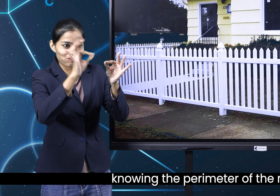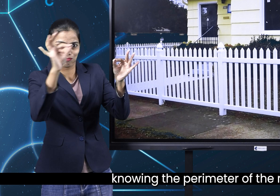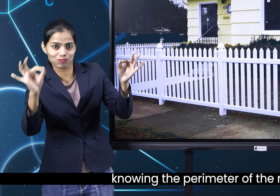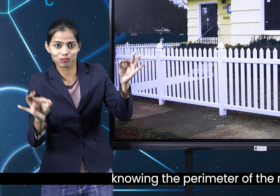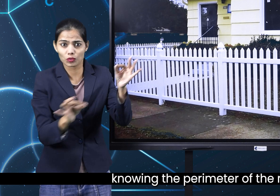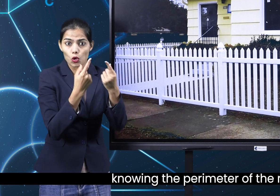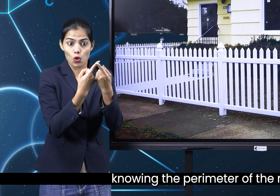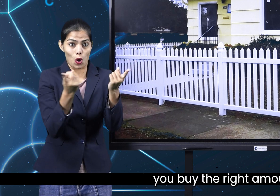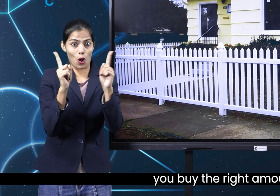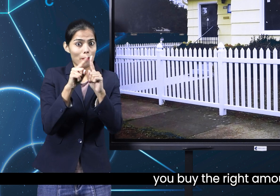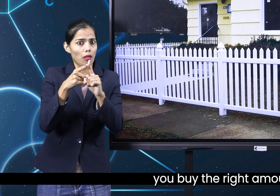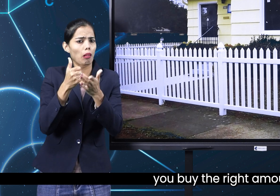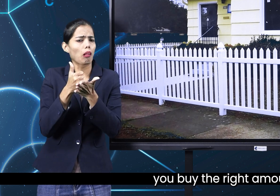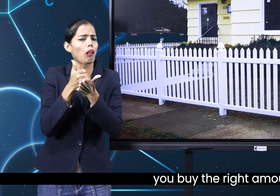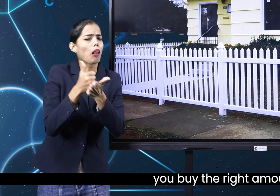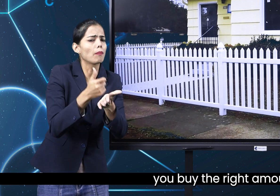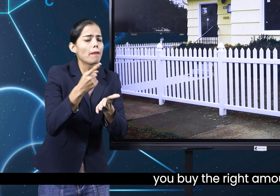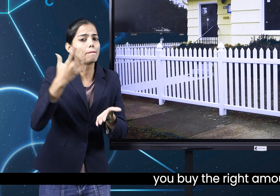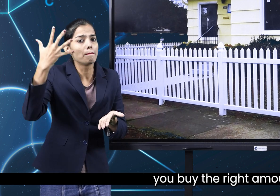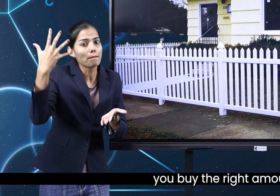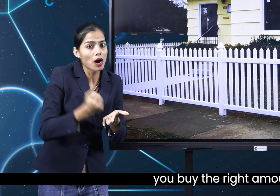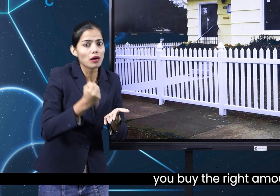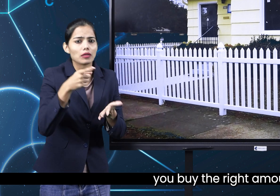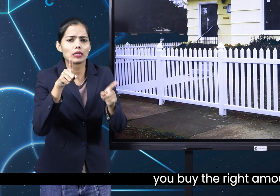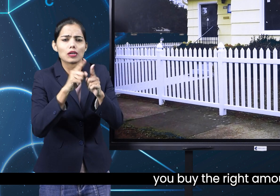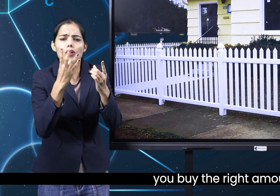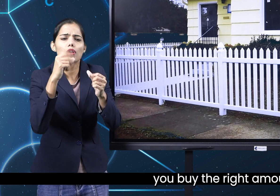room helps you buy the right amount.